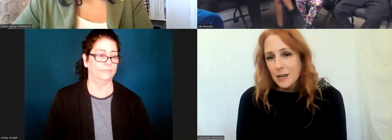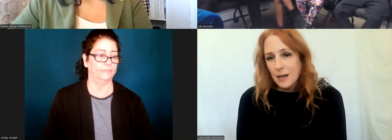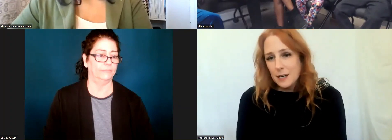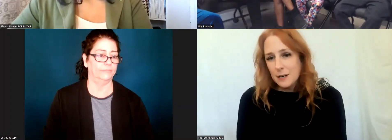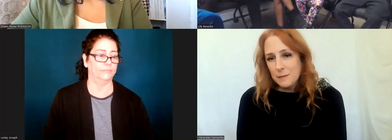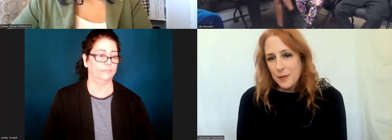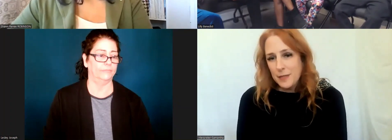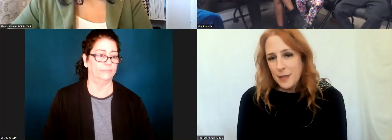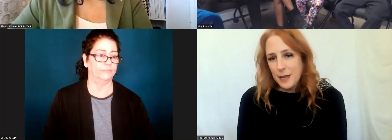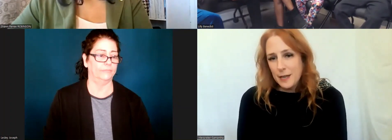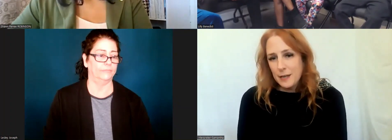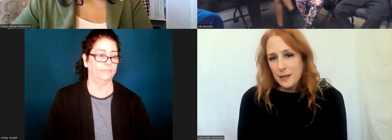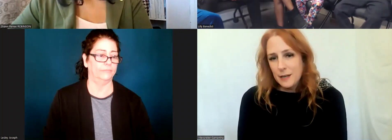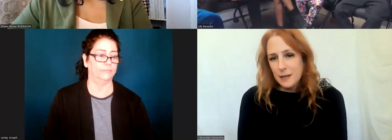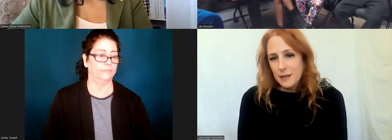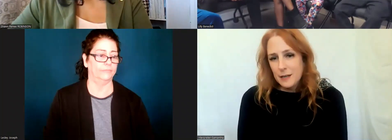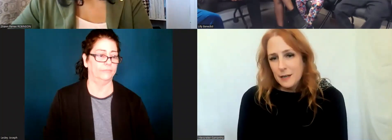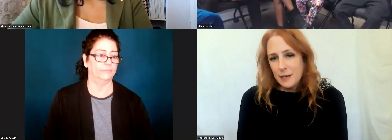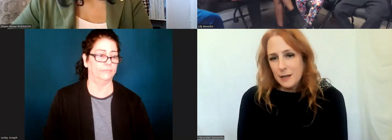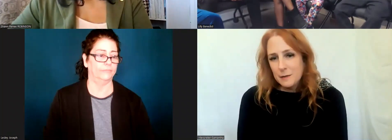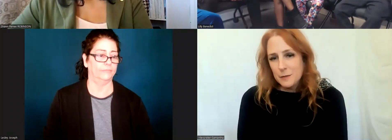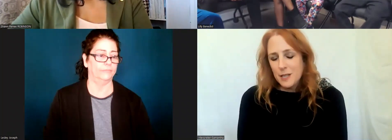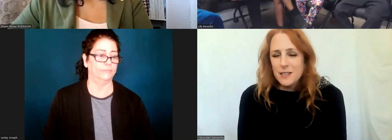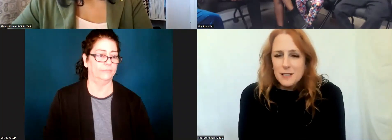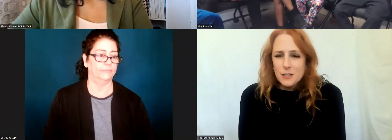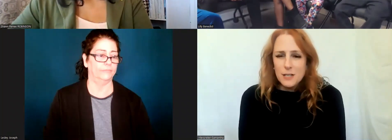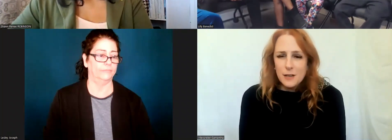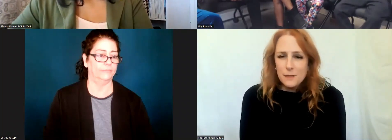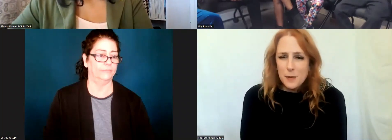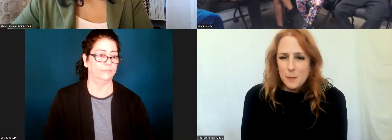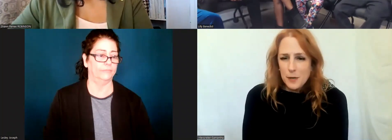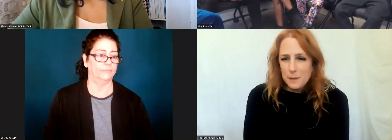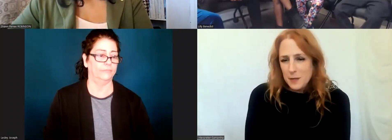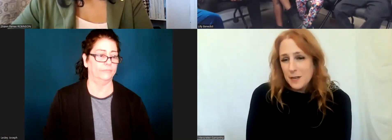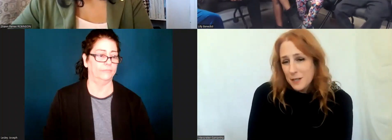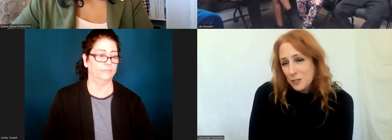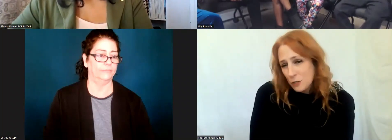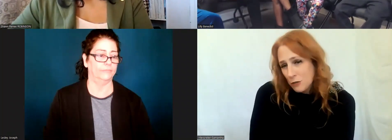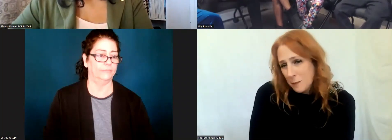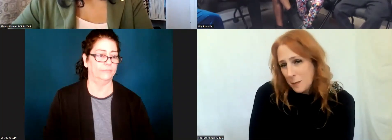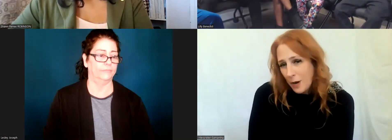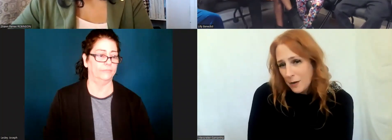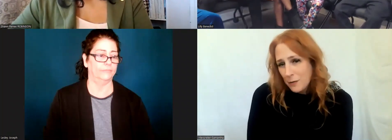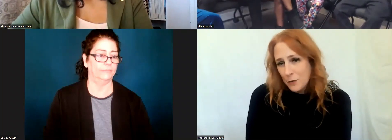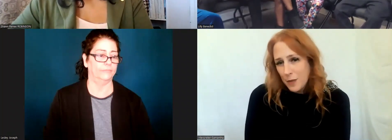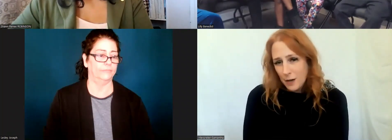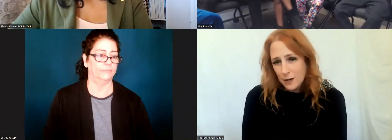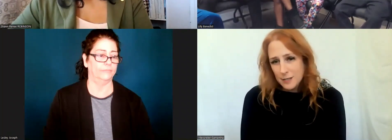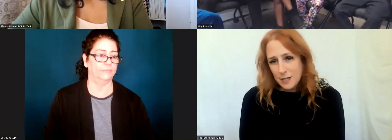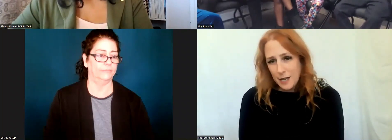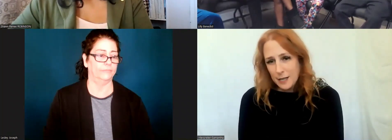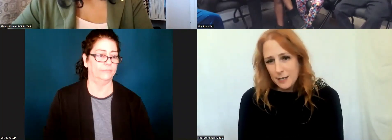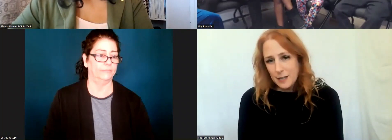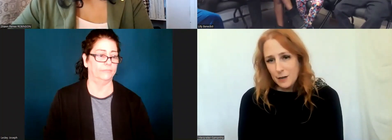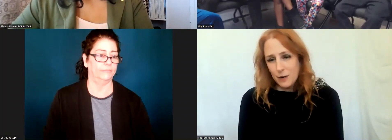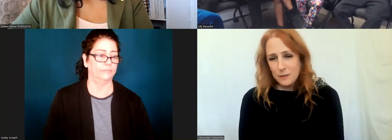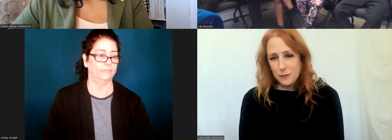sign, and then so the deaf children can be proud of who they are